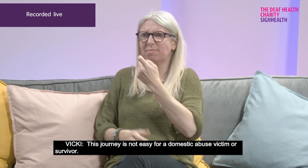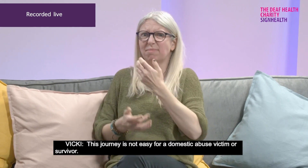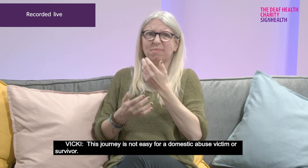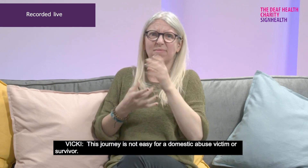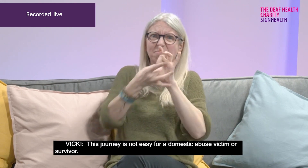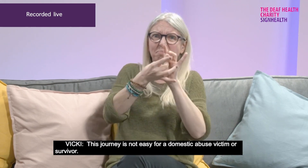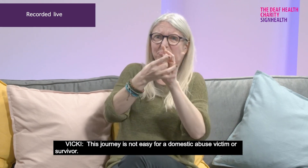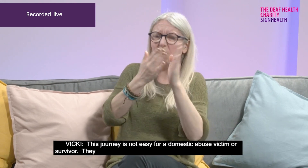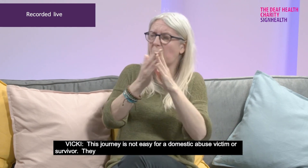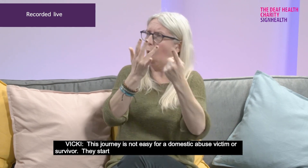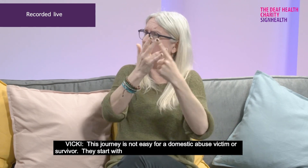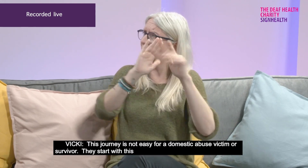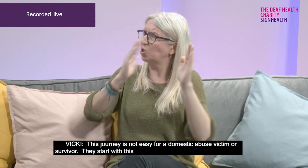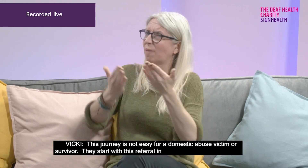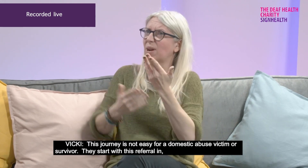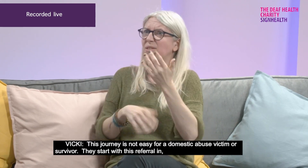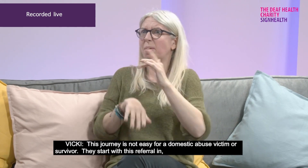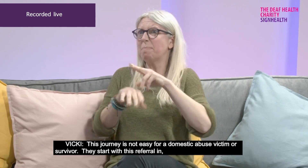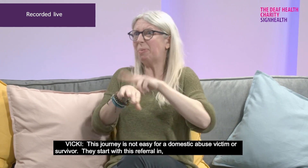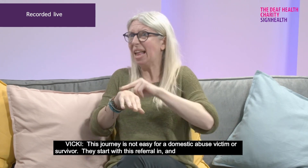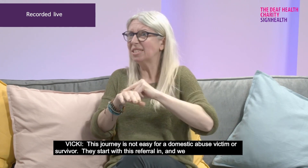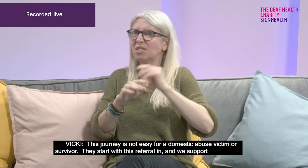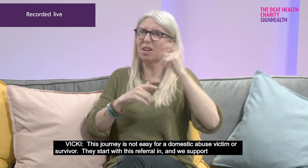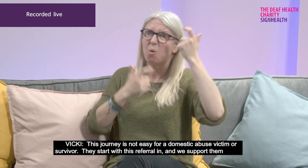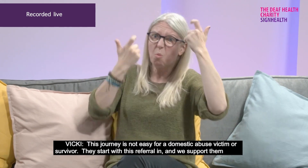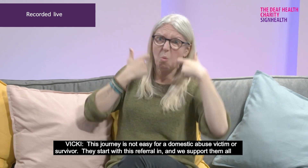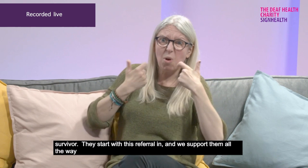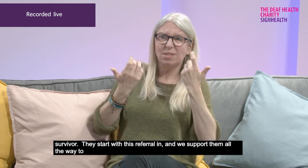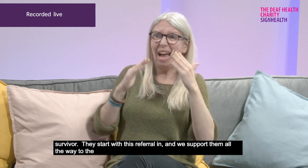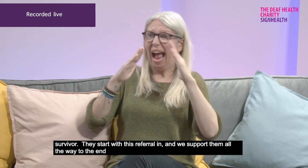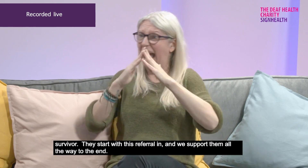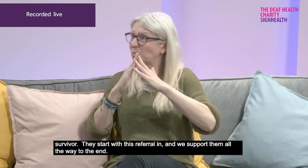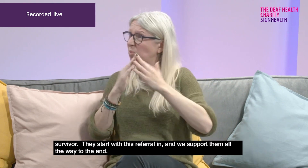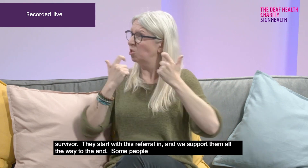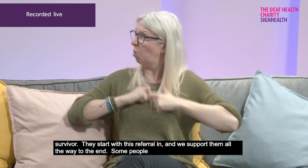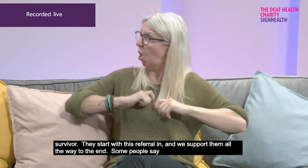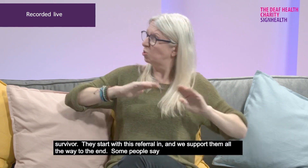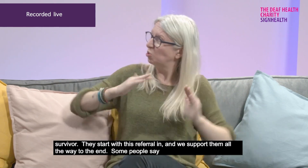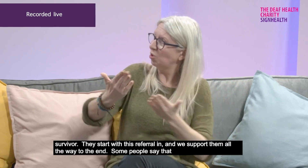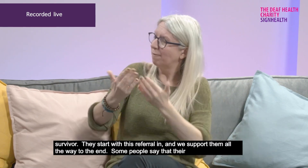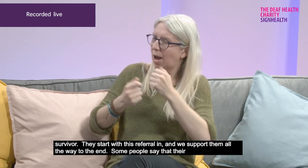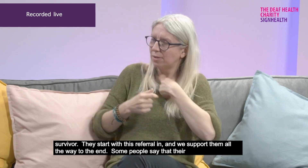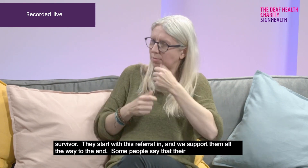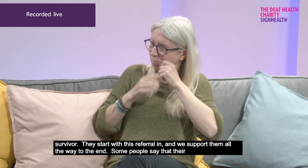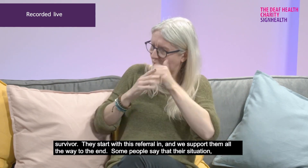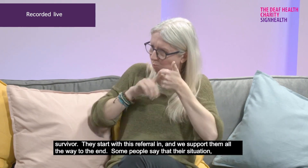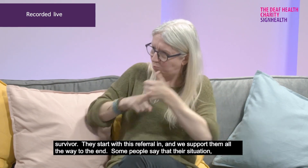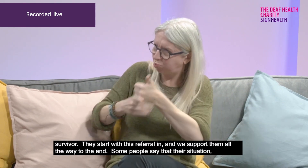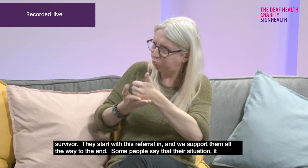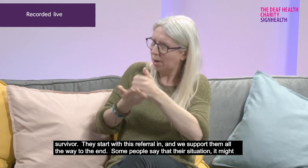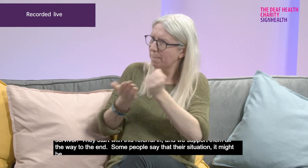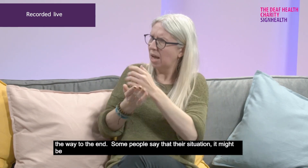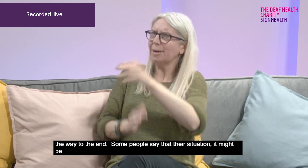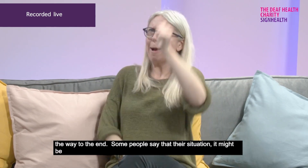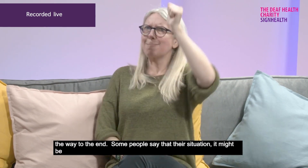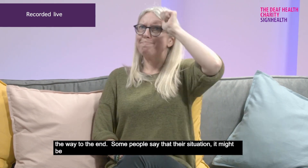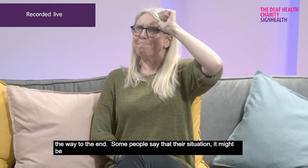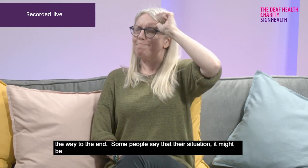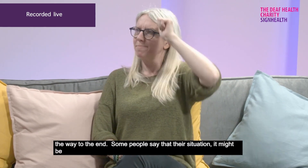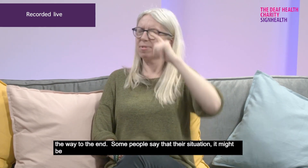this referral in and we support them all the way to the end. Some people say, like, their situation, it might be quick. They might